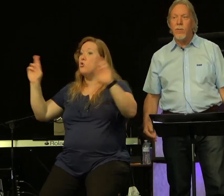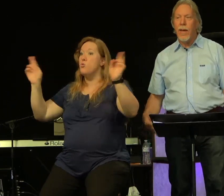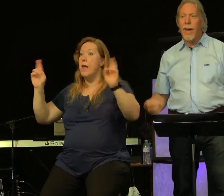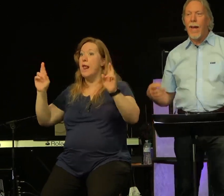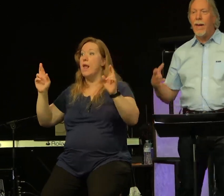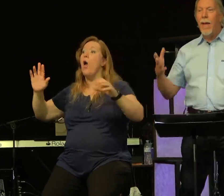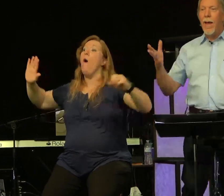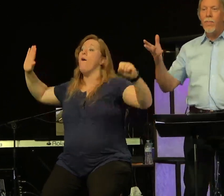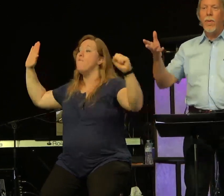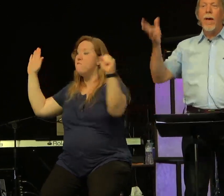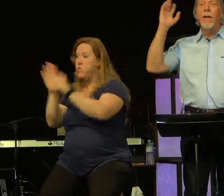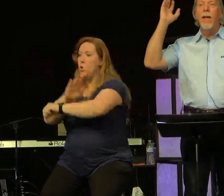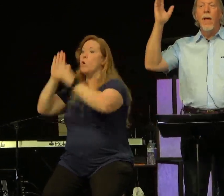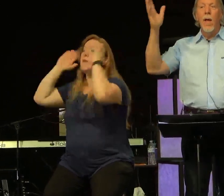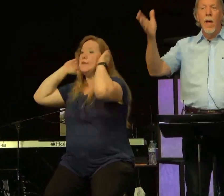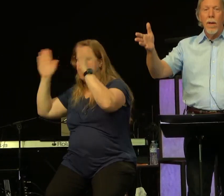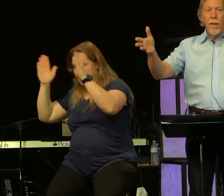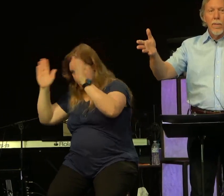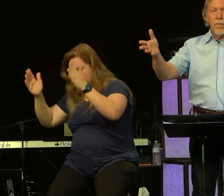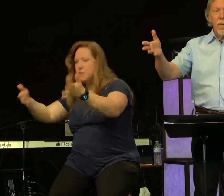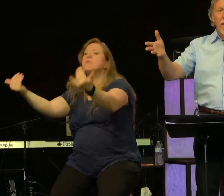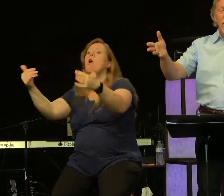Can you say that, everybody?